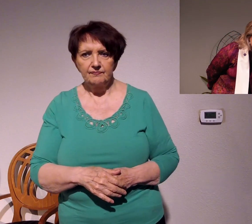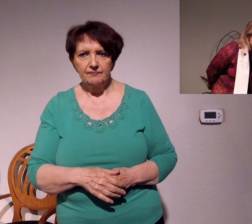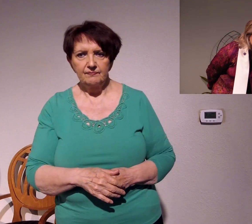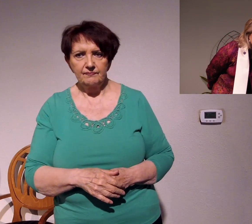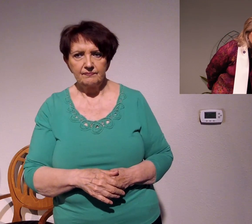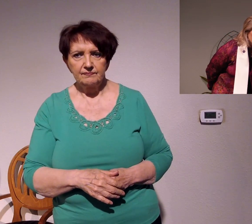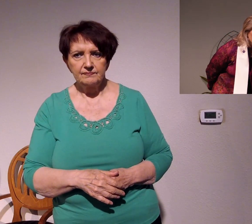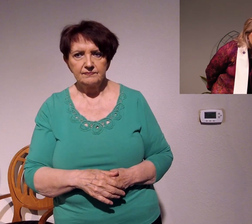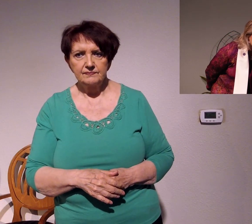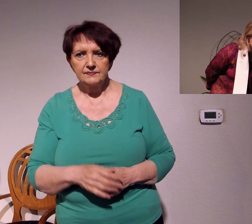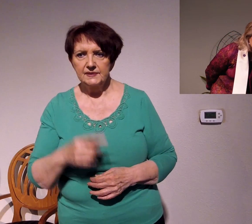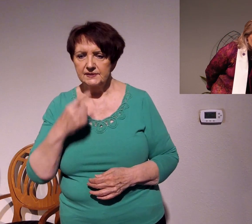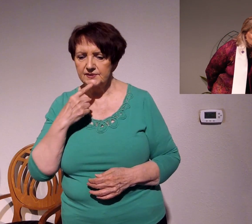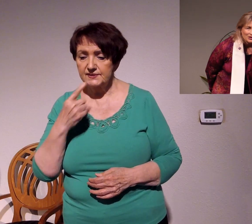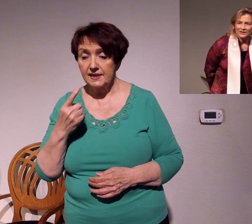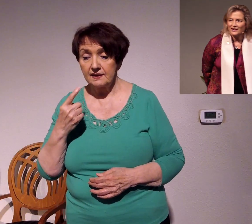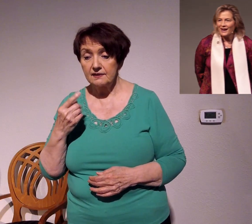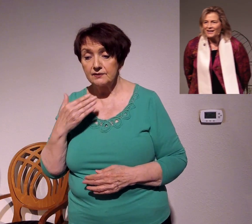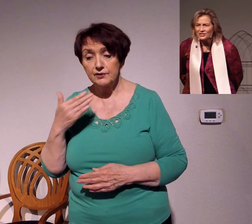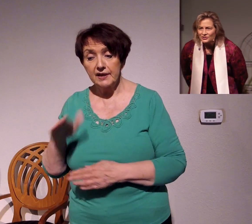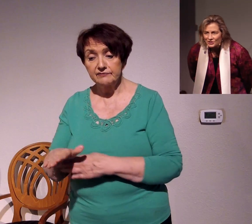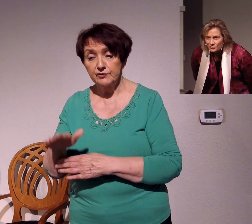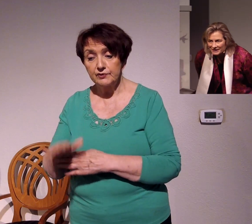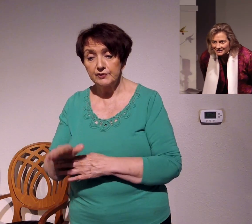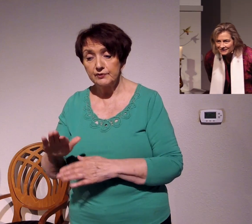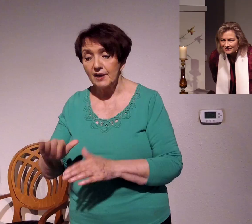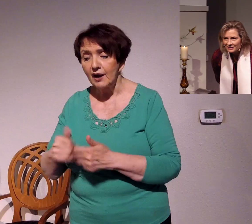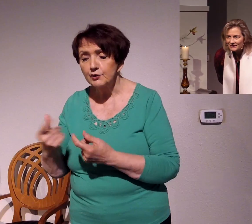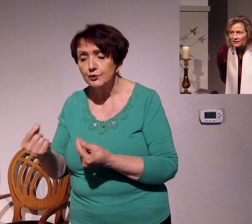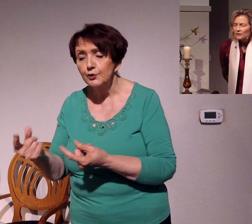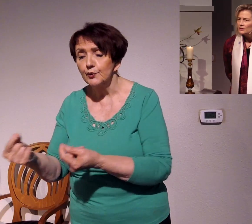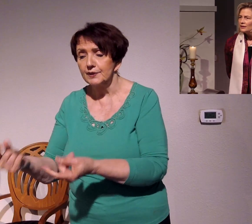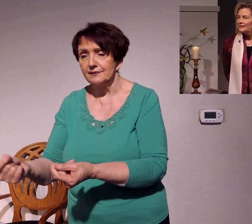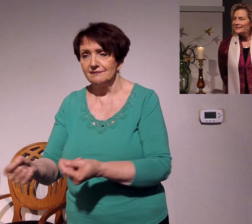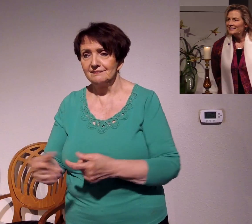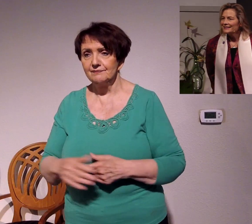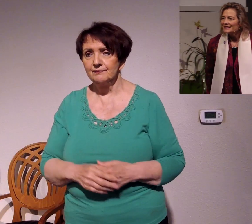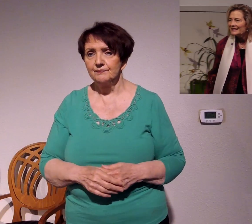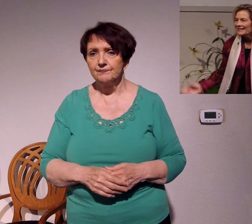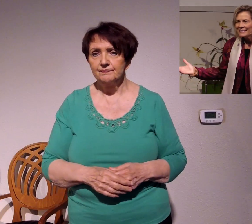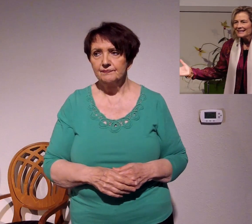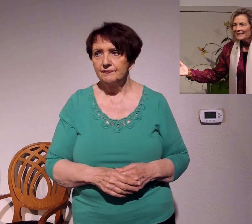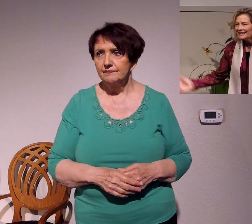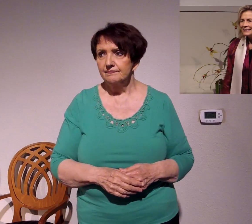to say, "Good afternoon, how you doing?